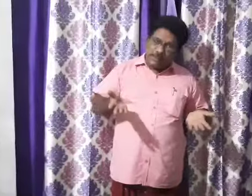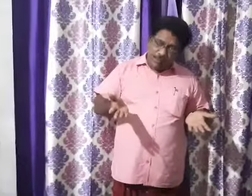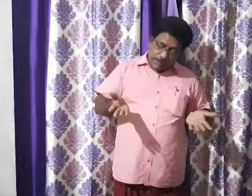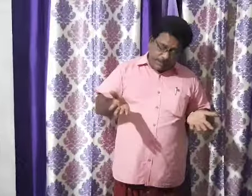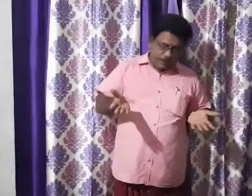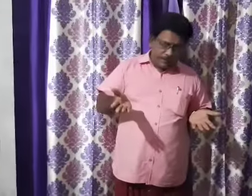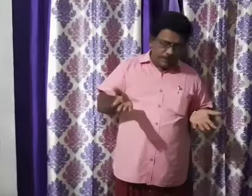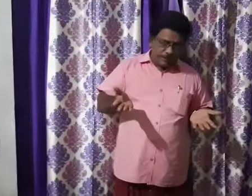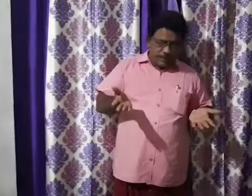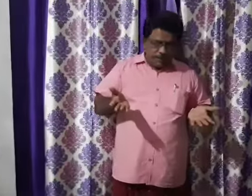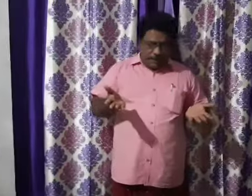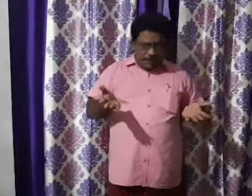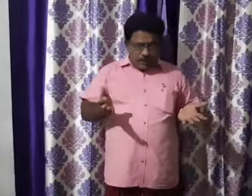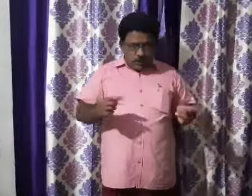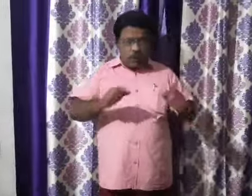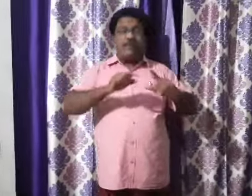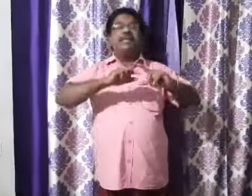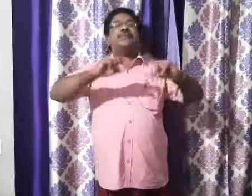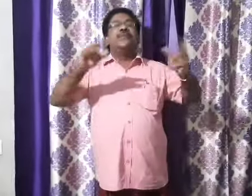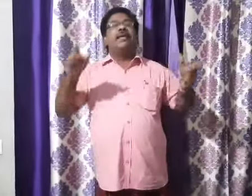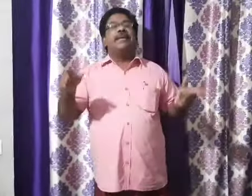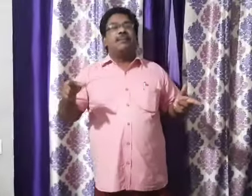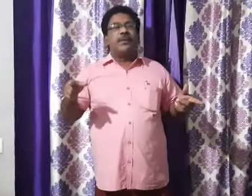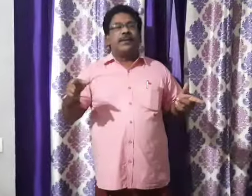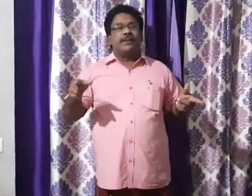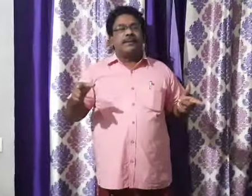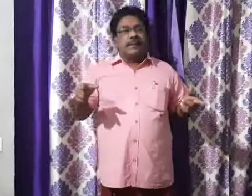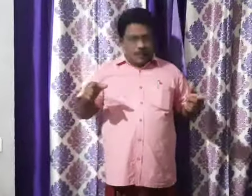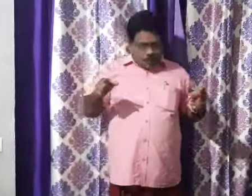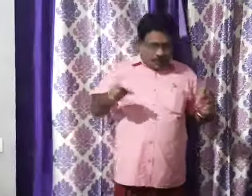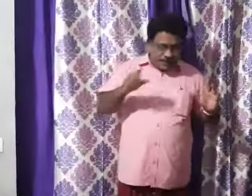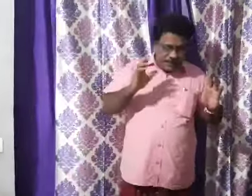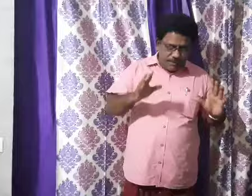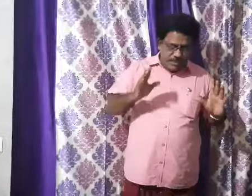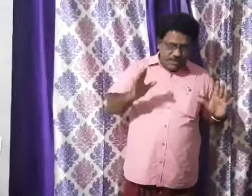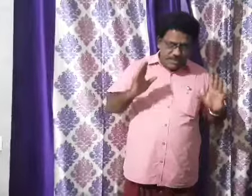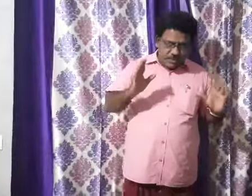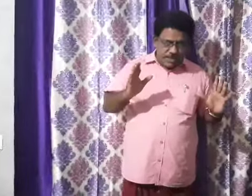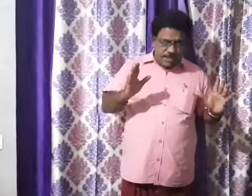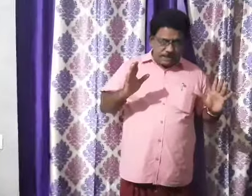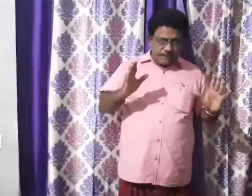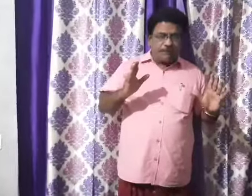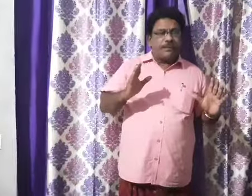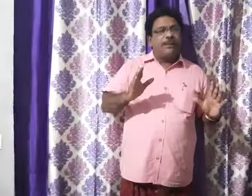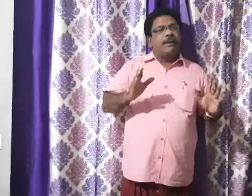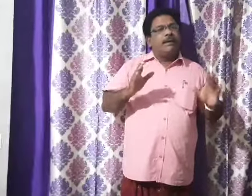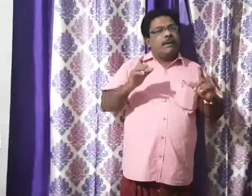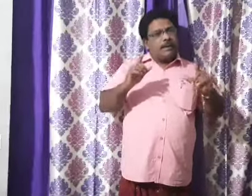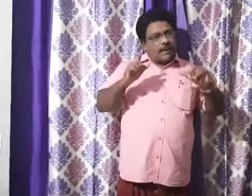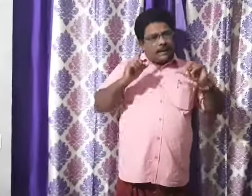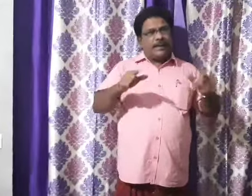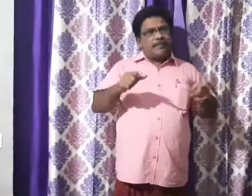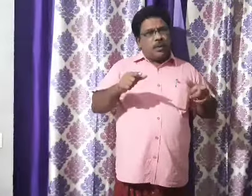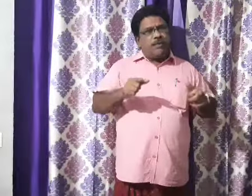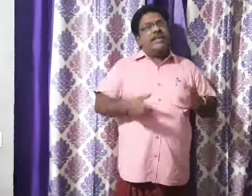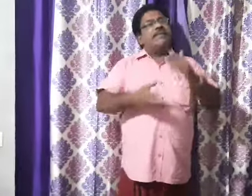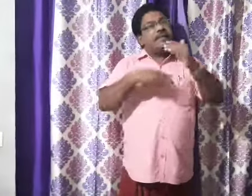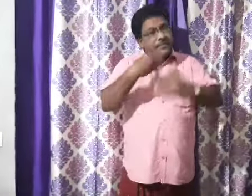work, but no one is fully employed. Okay, this situation is known as underemployment. Even if